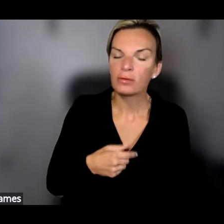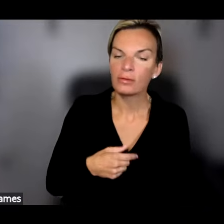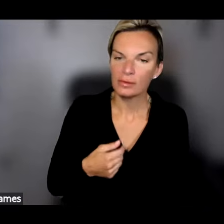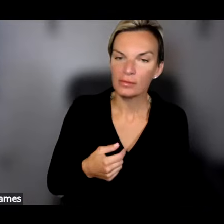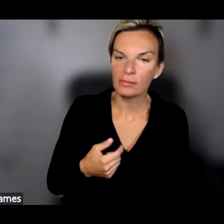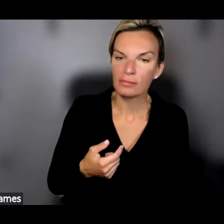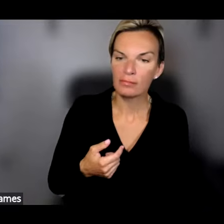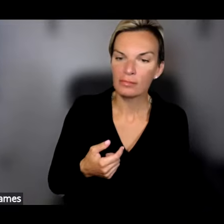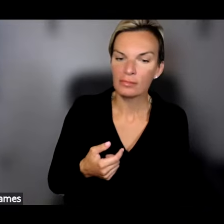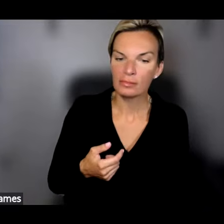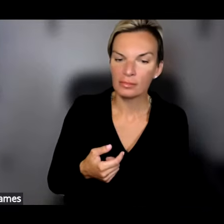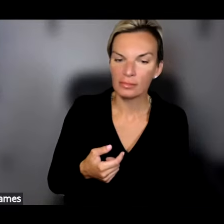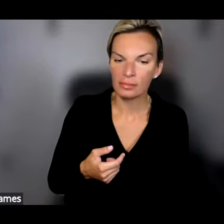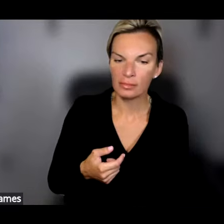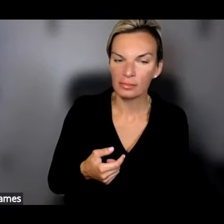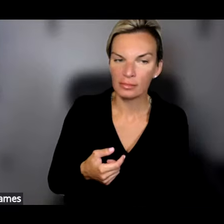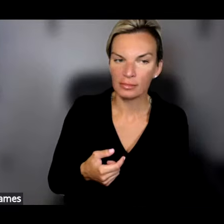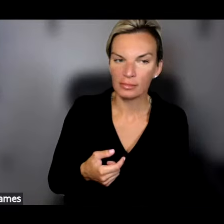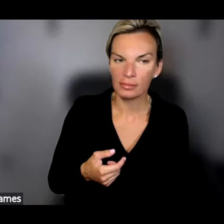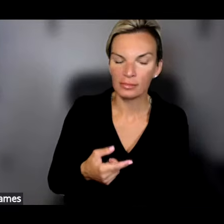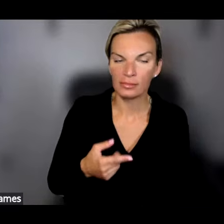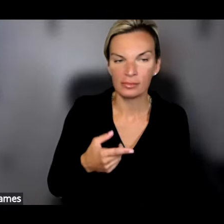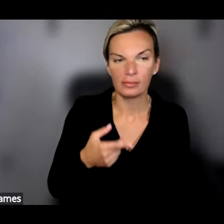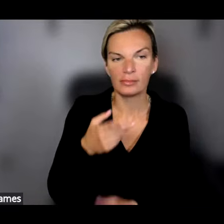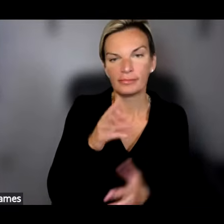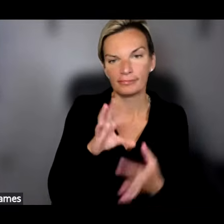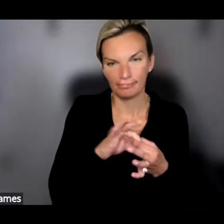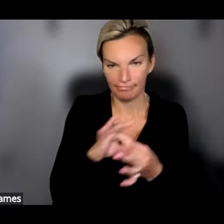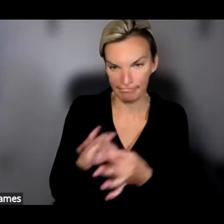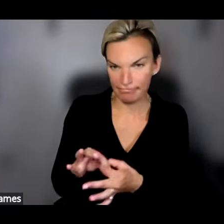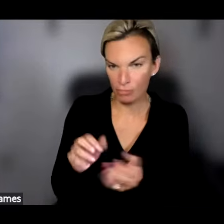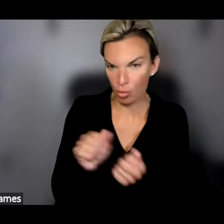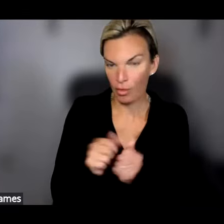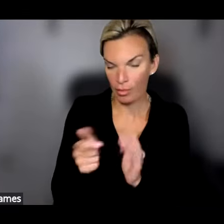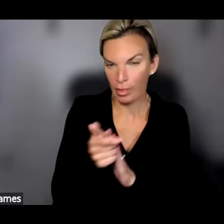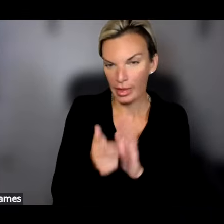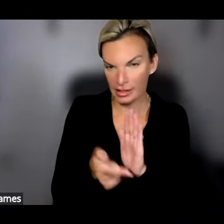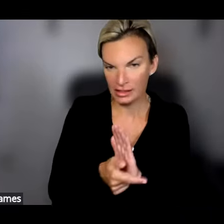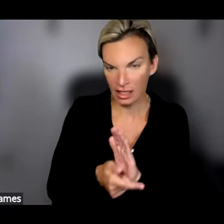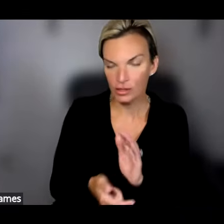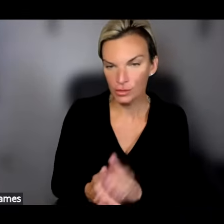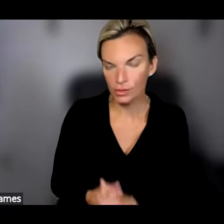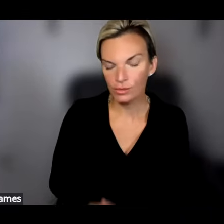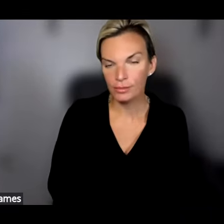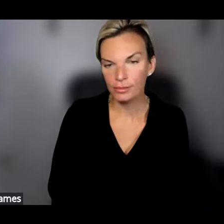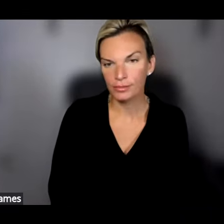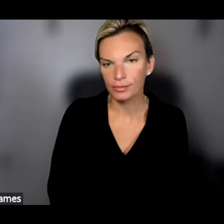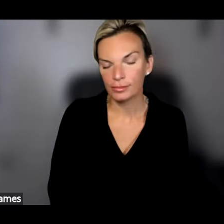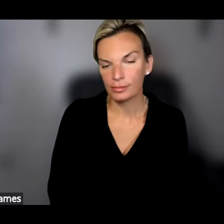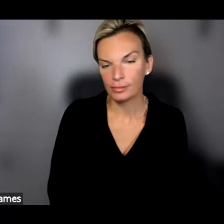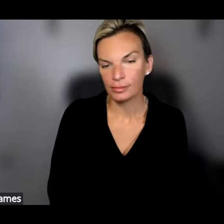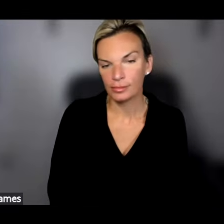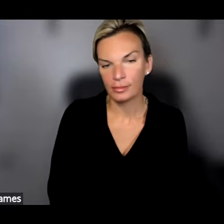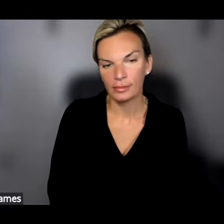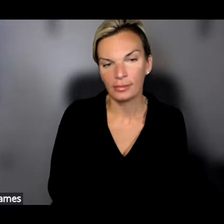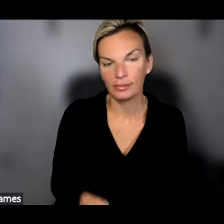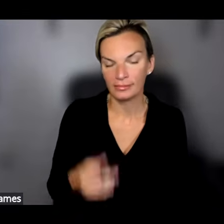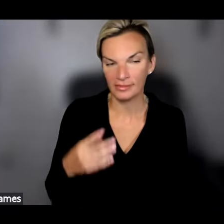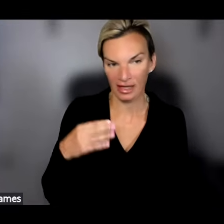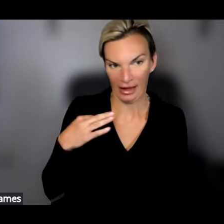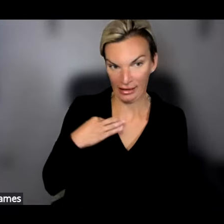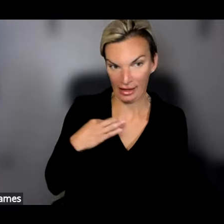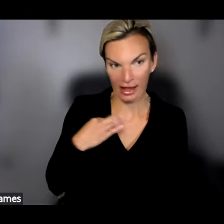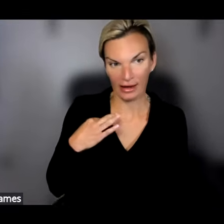who can be punished pursuant to the statute. Where we have a candidate who